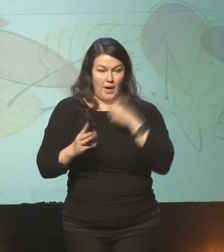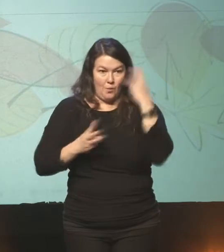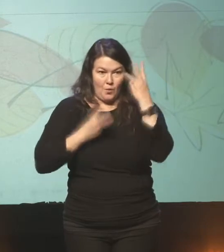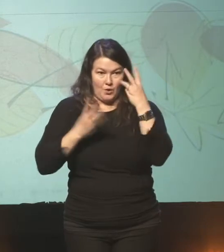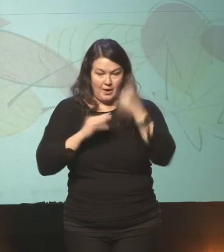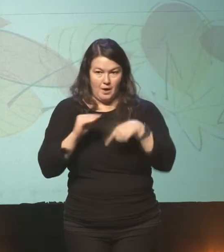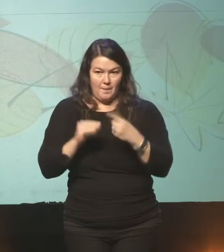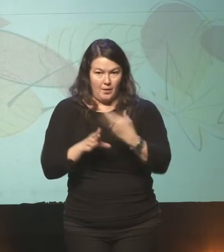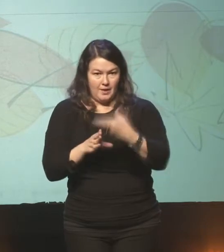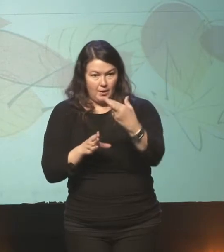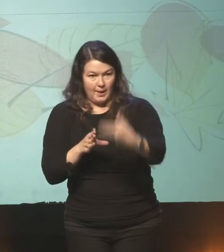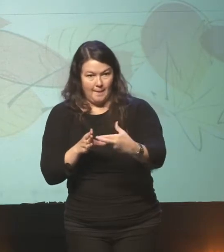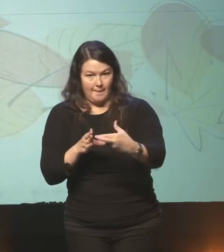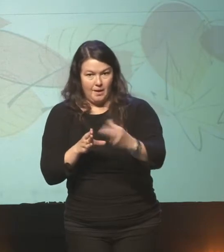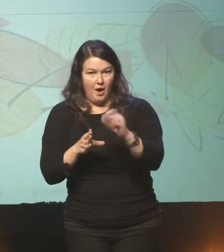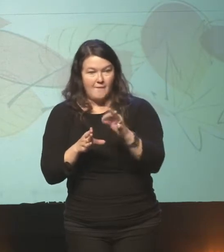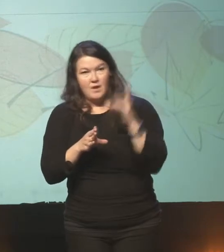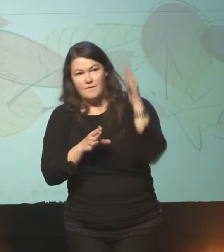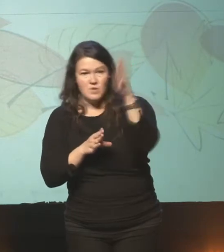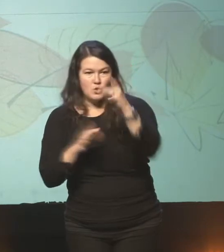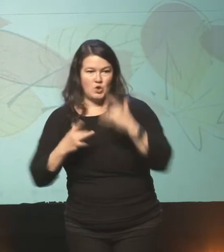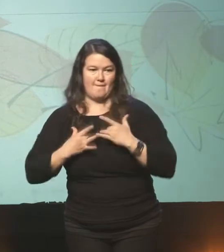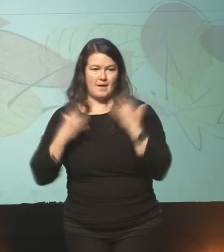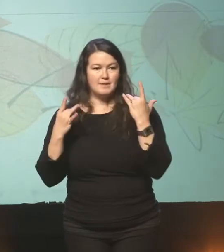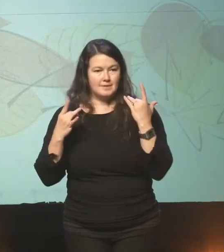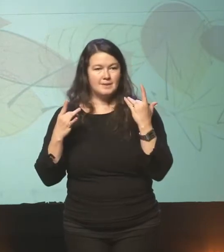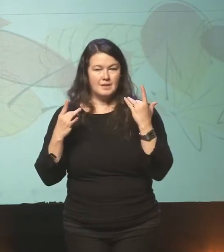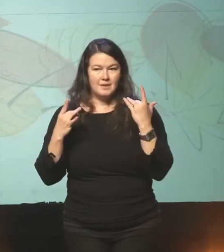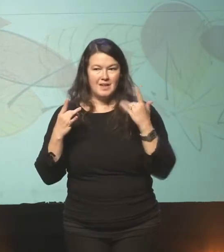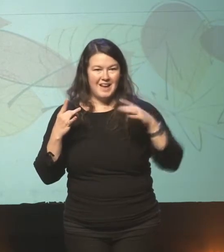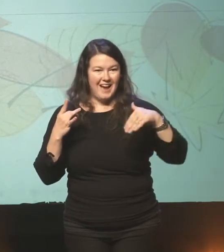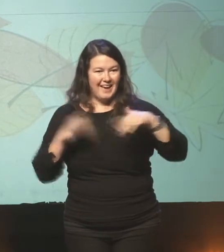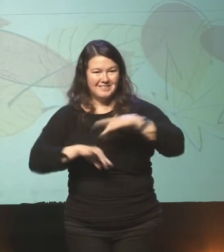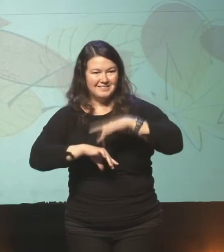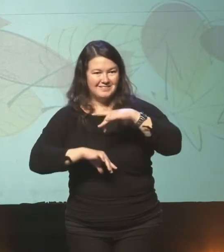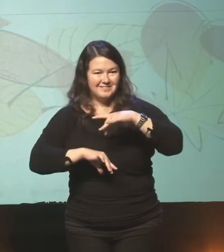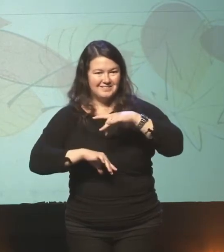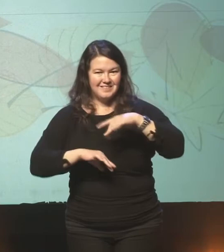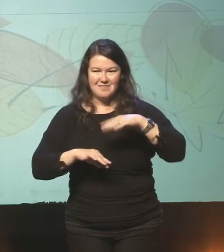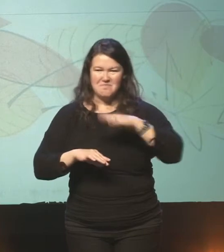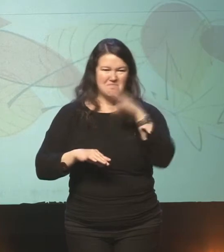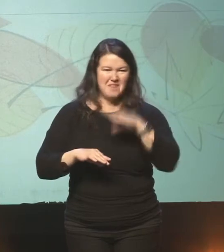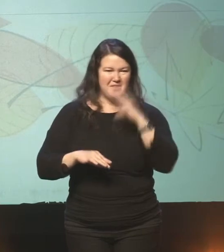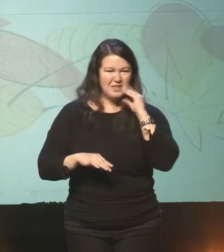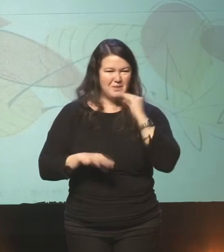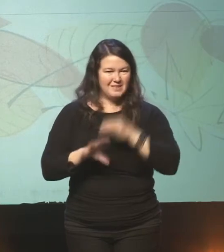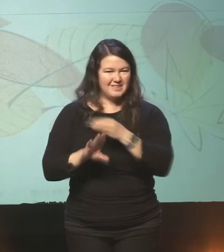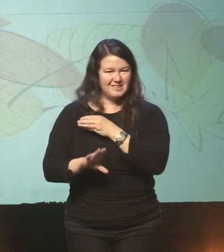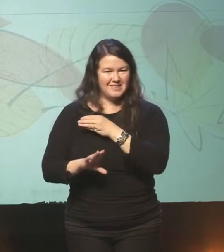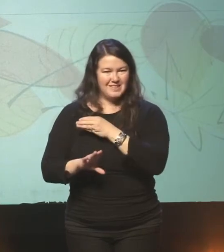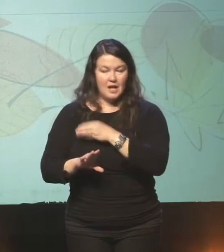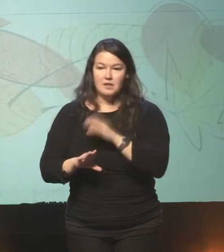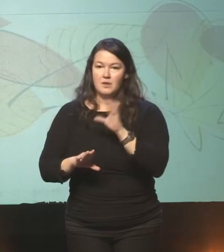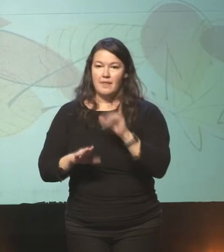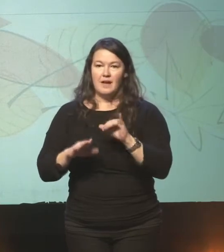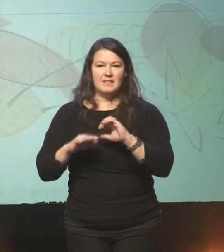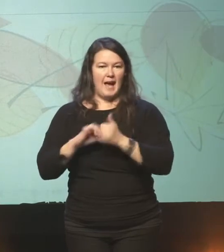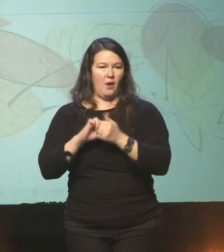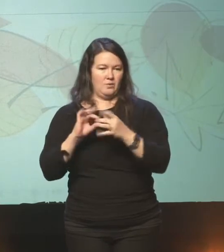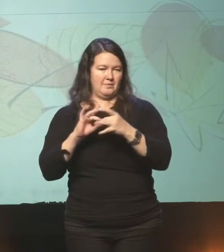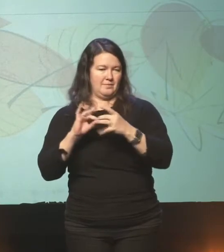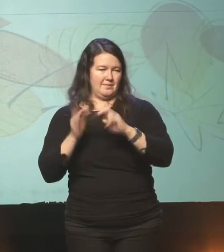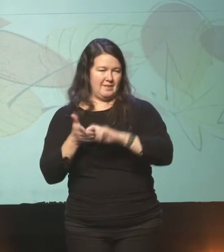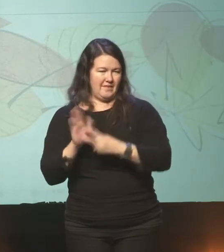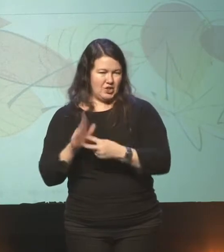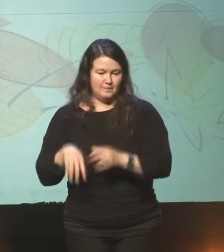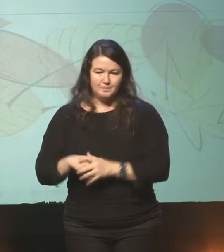the outcome of a future event that we've never experienced before, right? That's how it gets defined. So we're